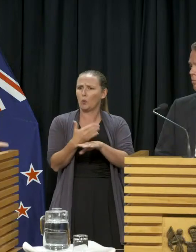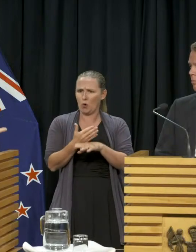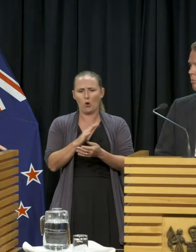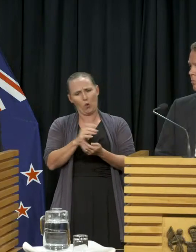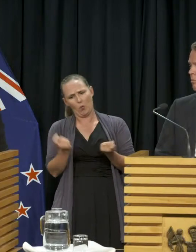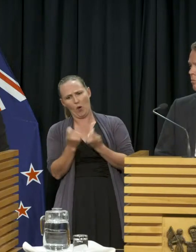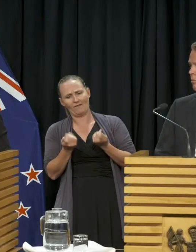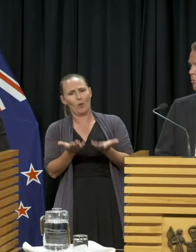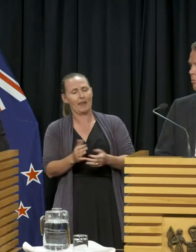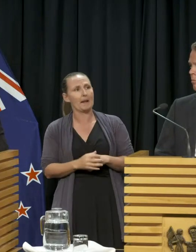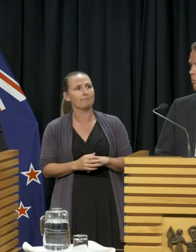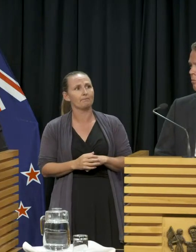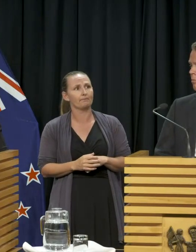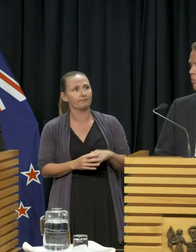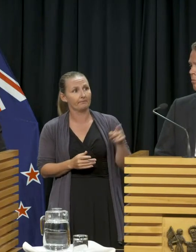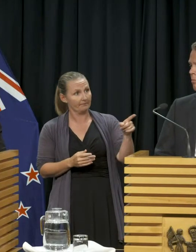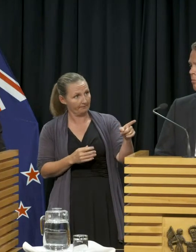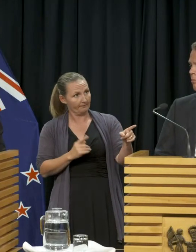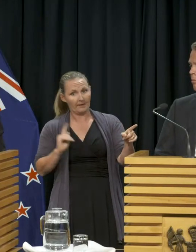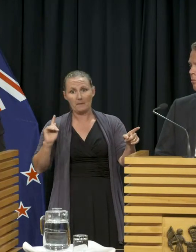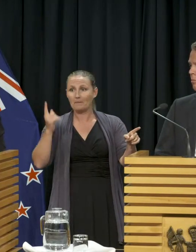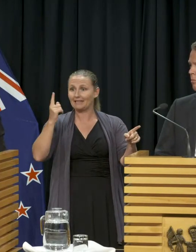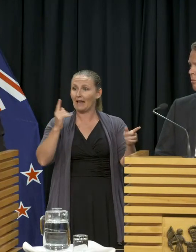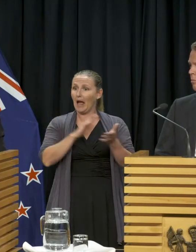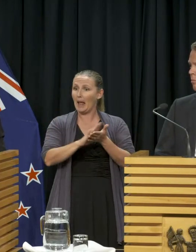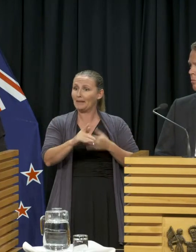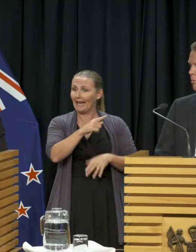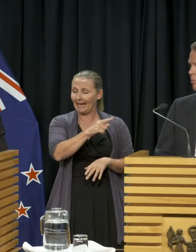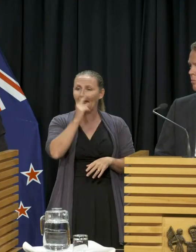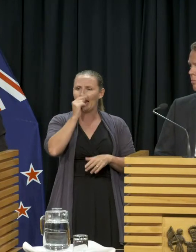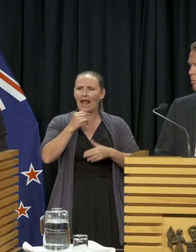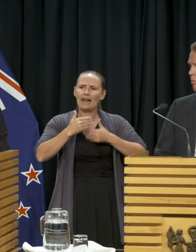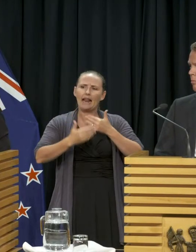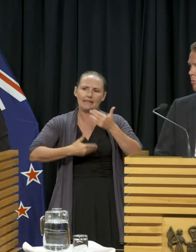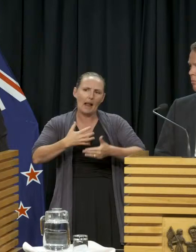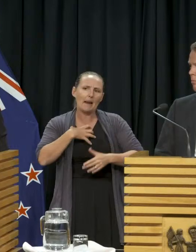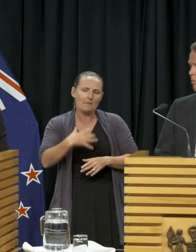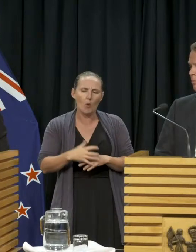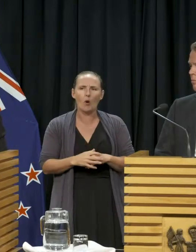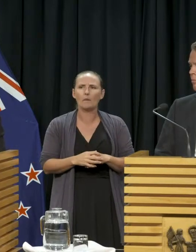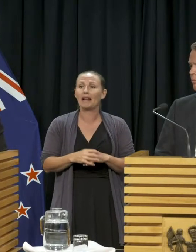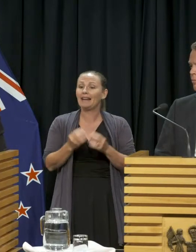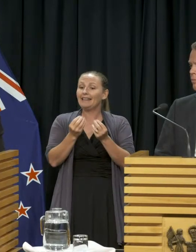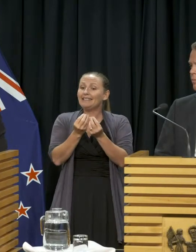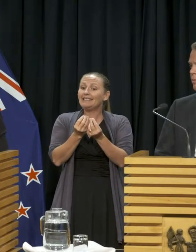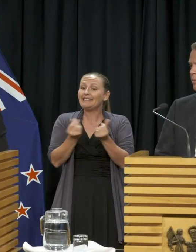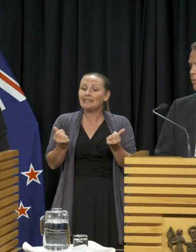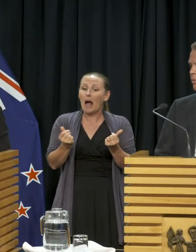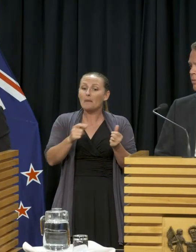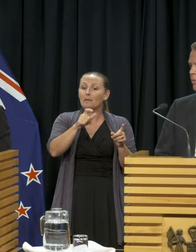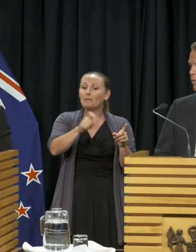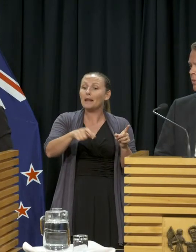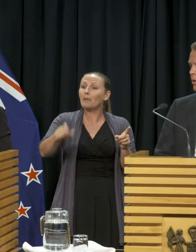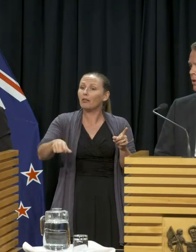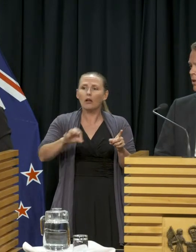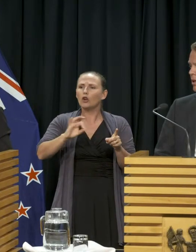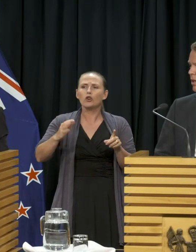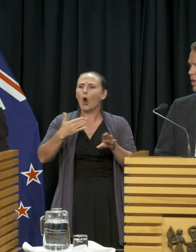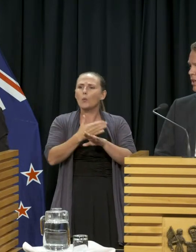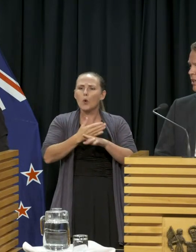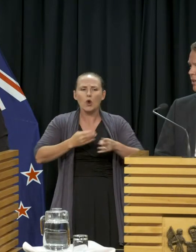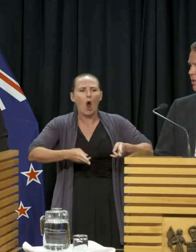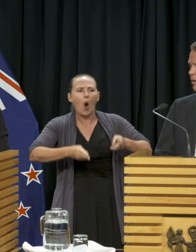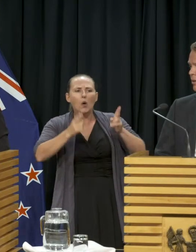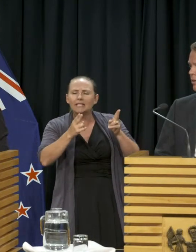there are, Minister Hipkins perhaps can expand on this, there are some workers who are not consistently in our managed isolation facilities. There are some there who